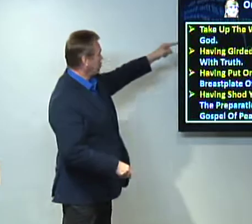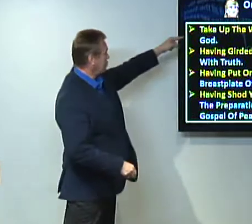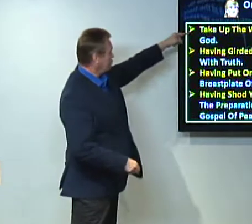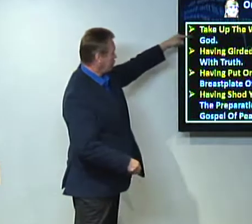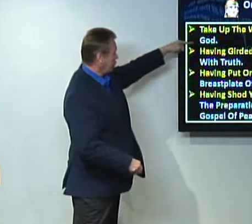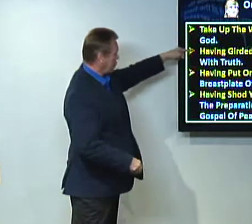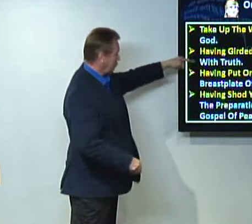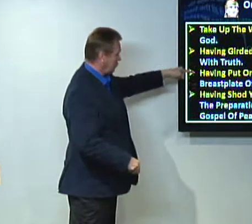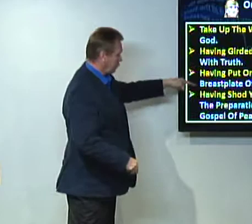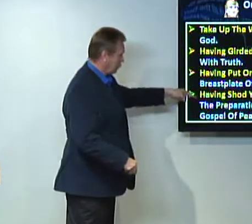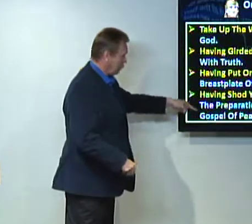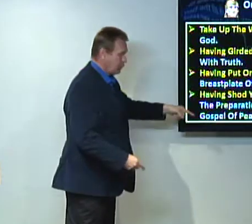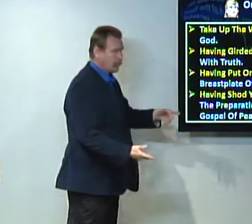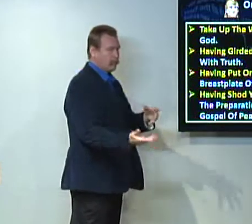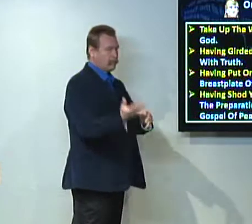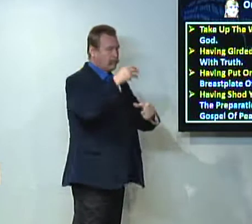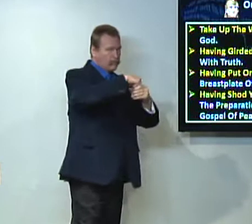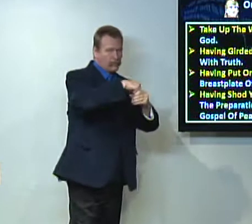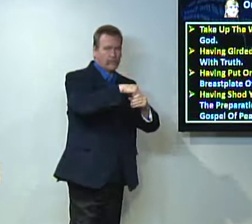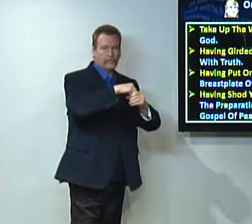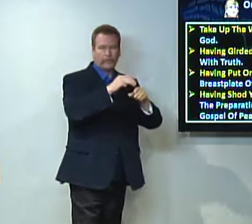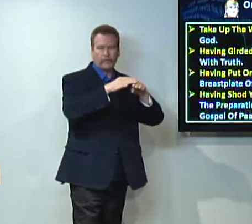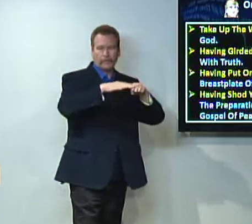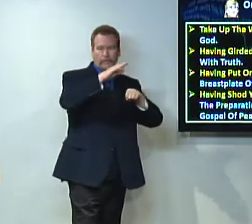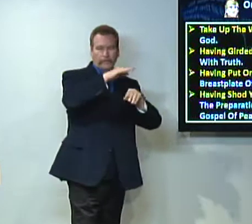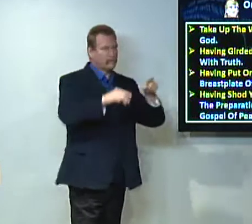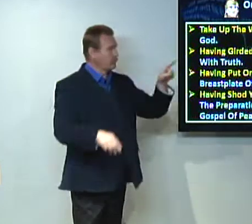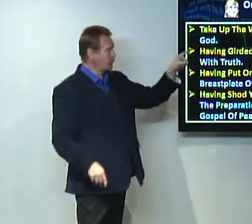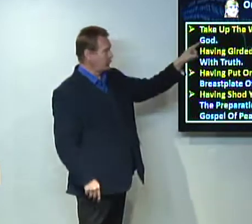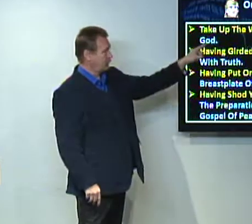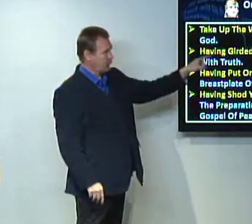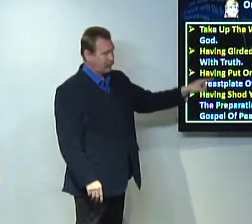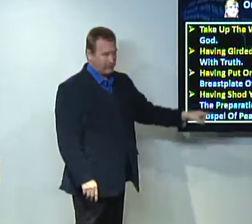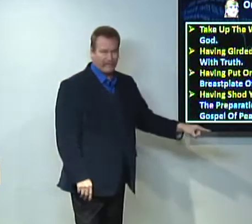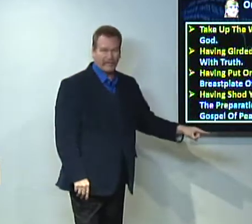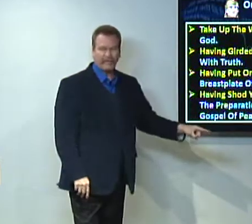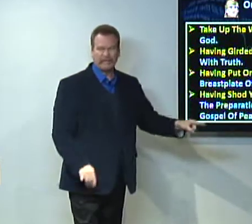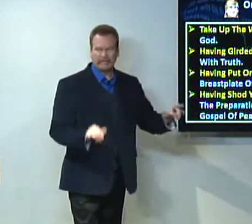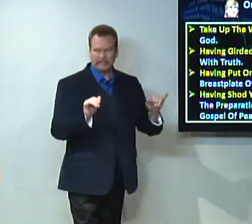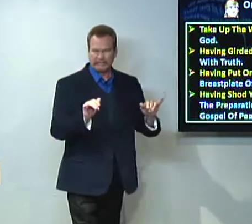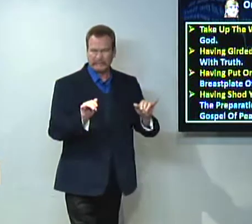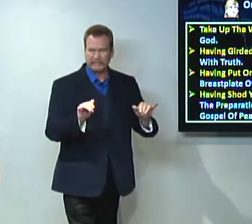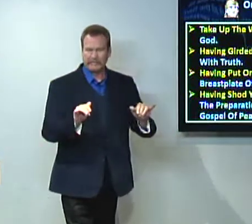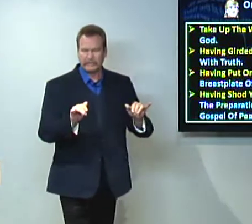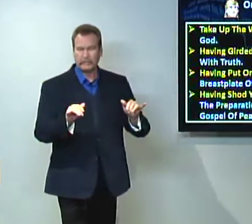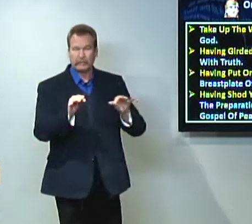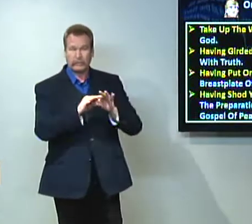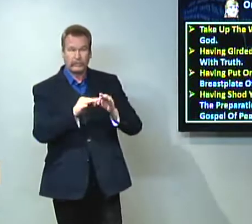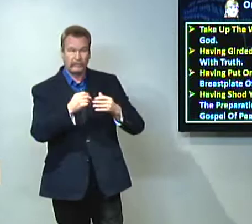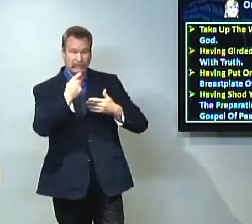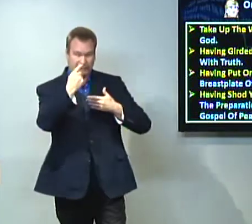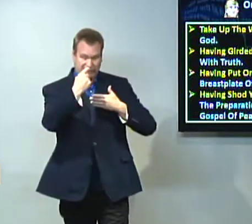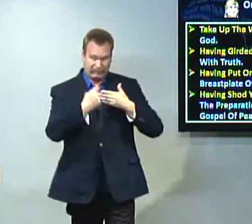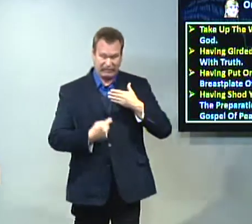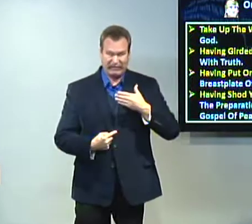So it's saying, those four things I talked about prior, now above all. So he's